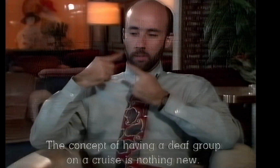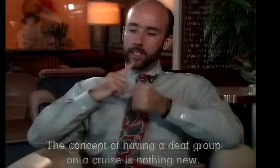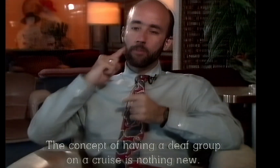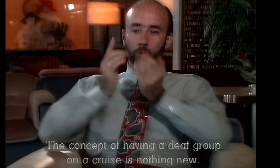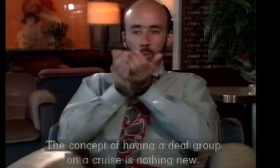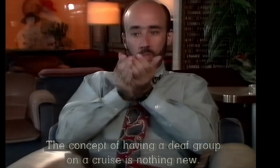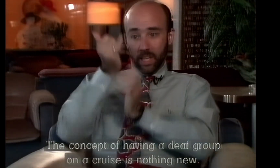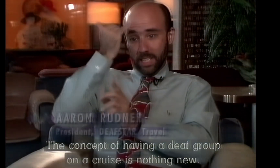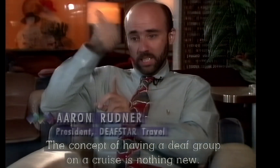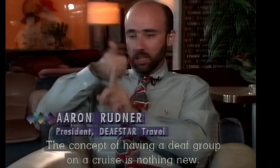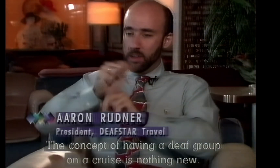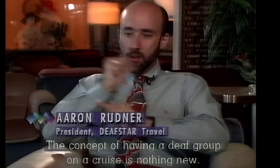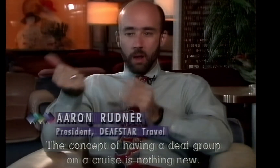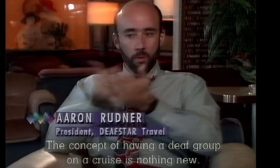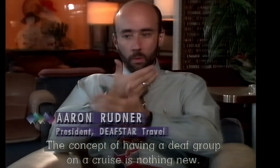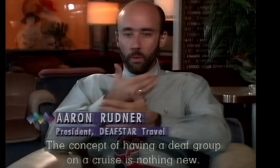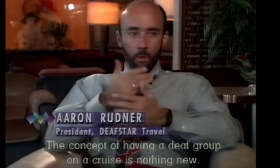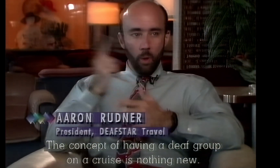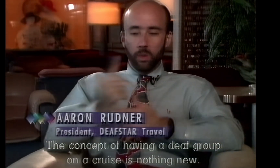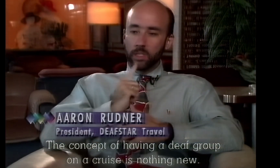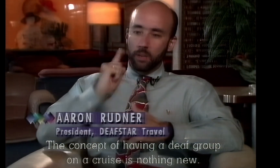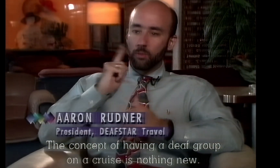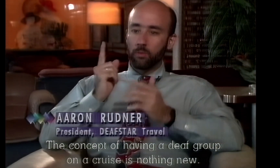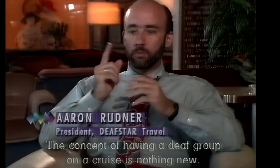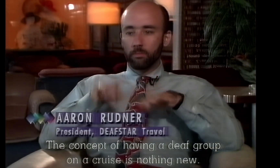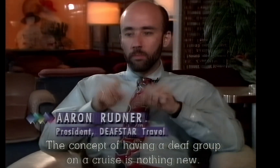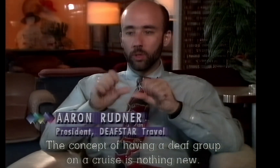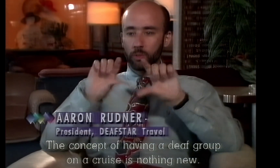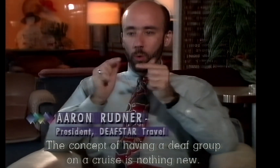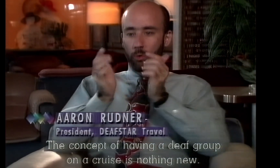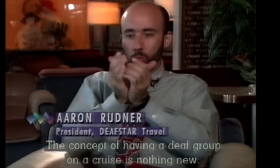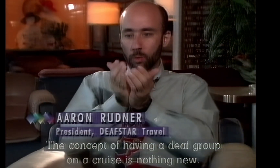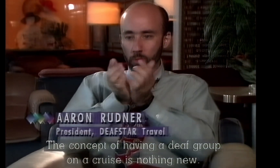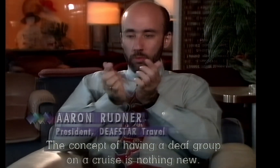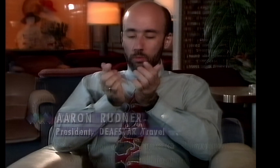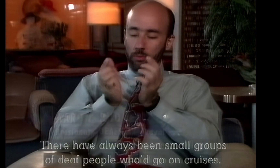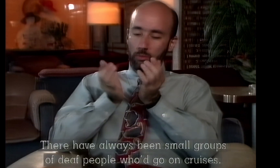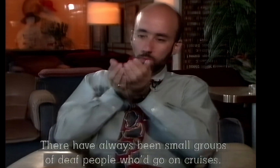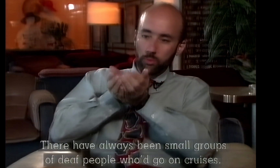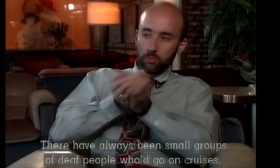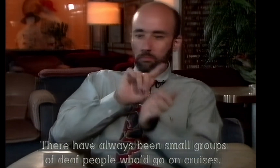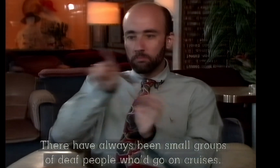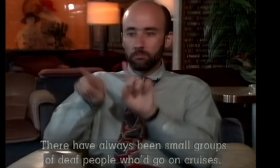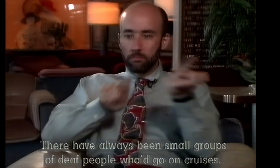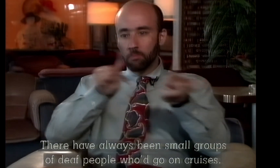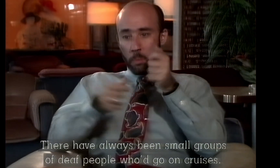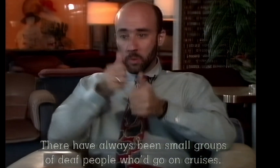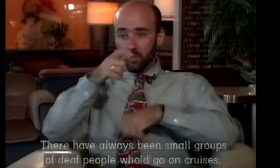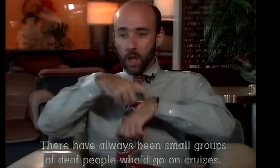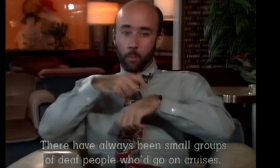The concept of having a deaf group on a cruise is nothing new. There have always been small groups of deaf people who would go on cruises.